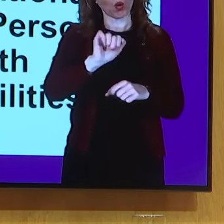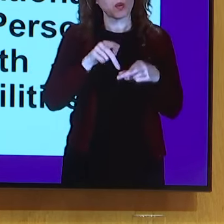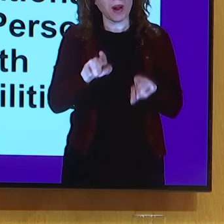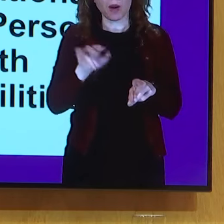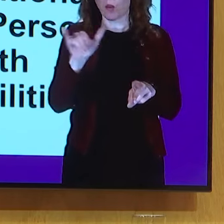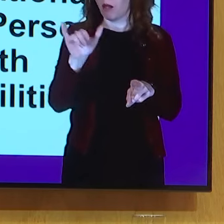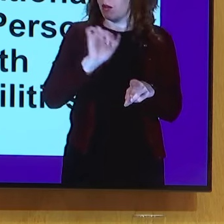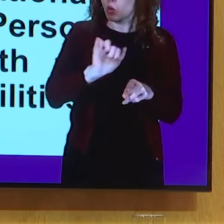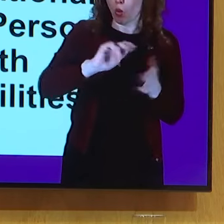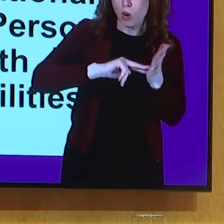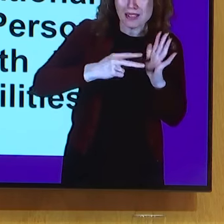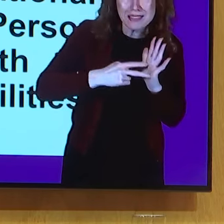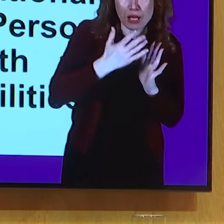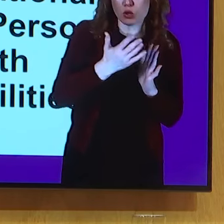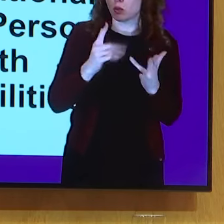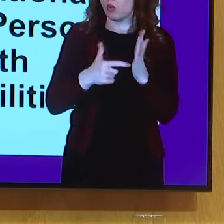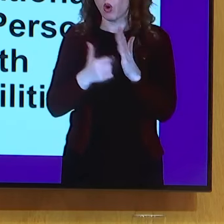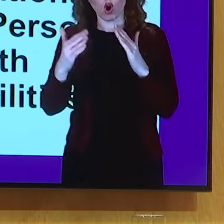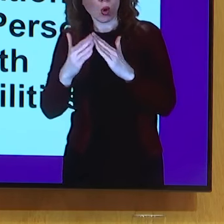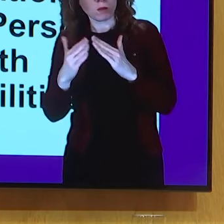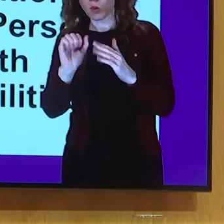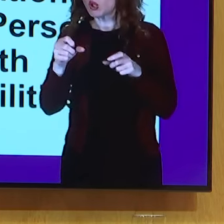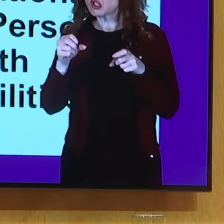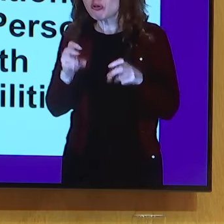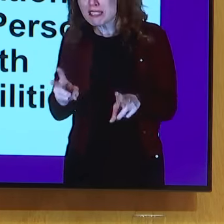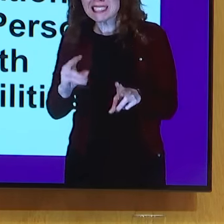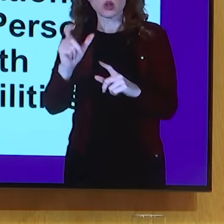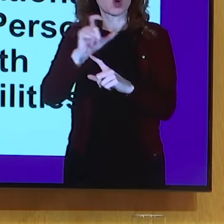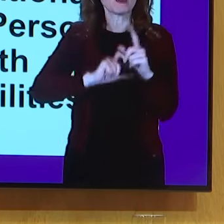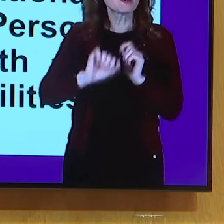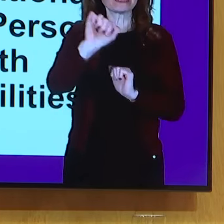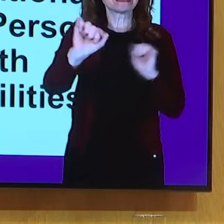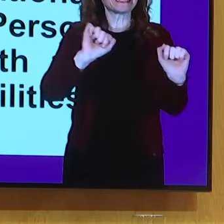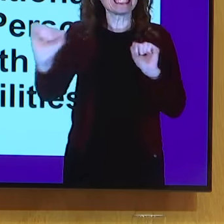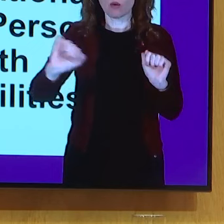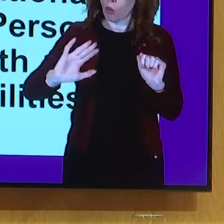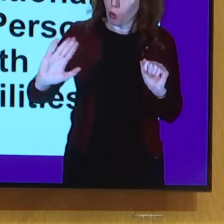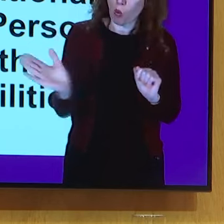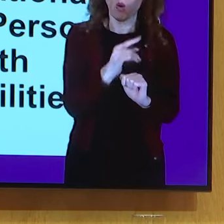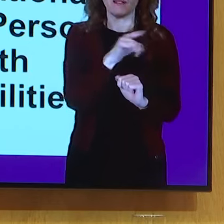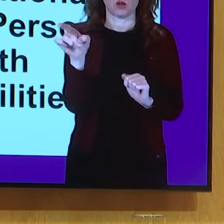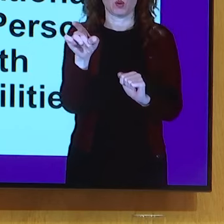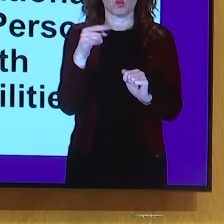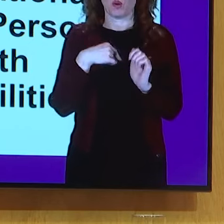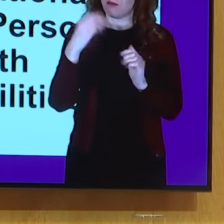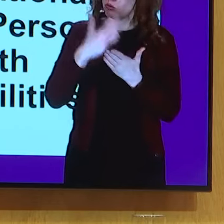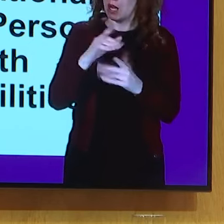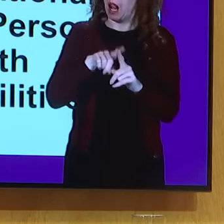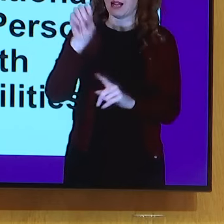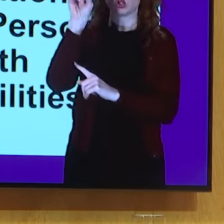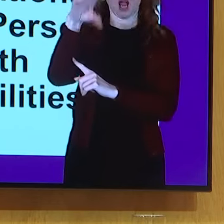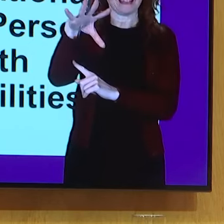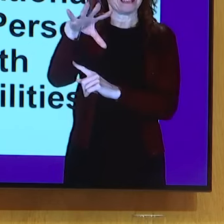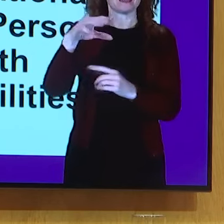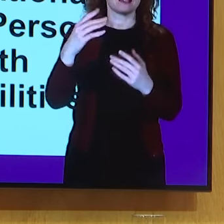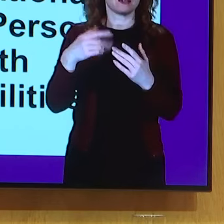your organisations, whether it be in your home, be in your street, be in your community, in one way or another, you have shone a light for disabled people where you